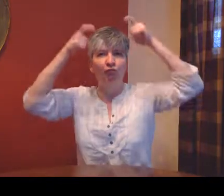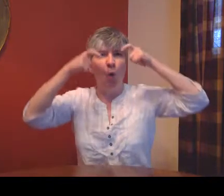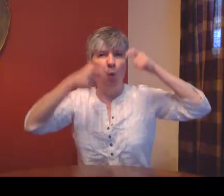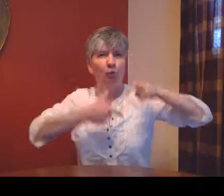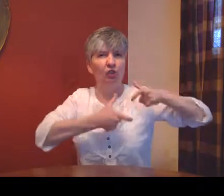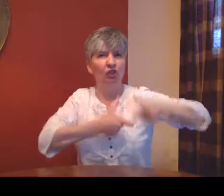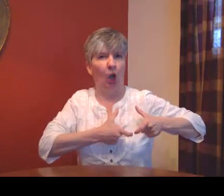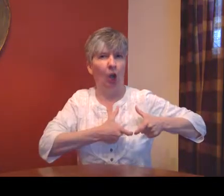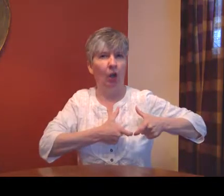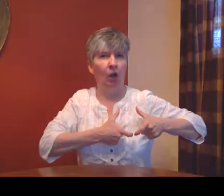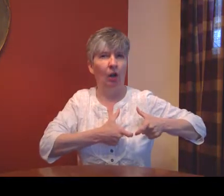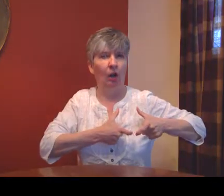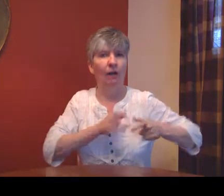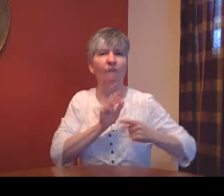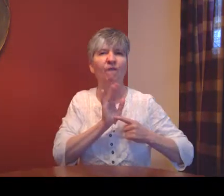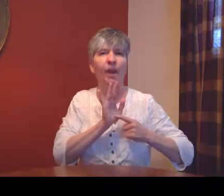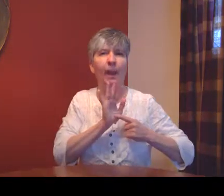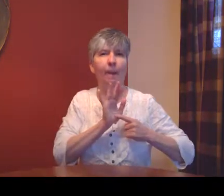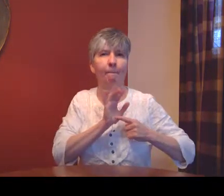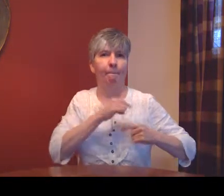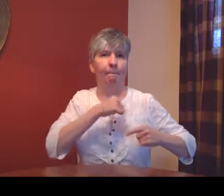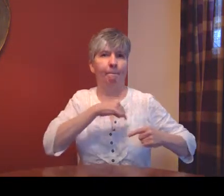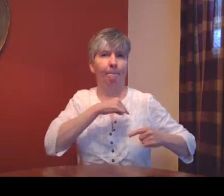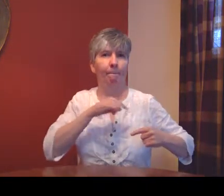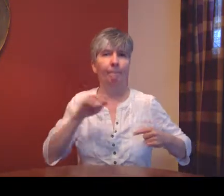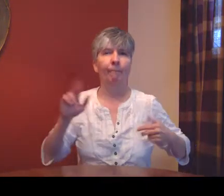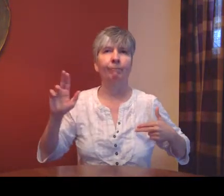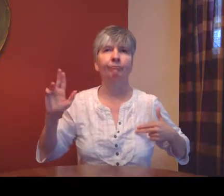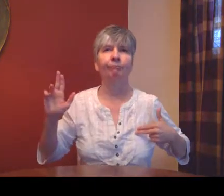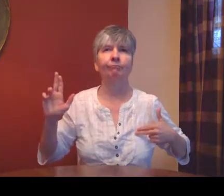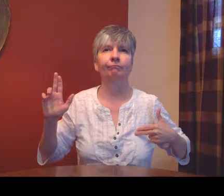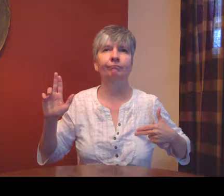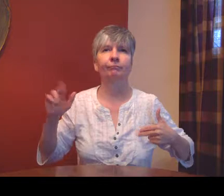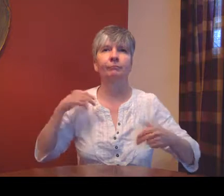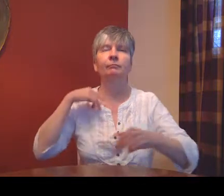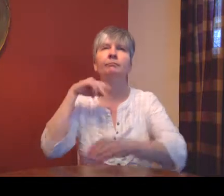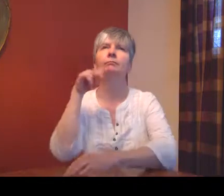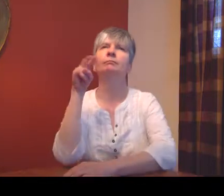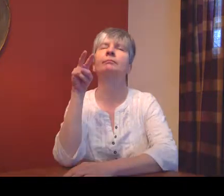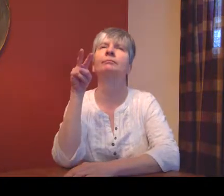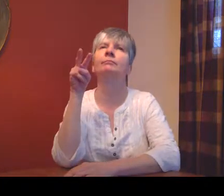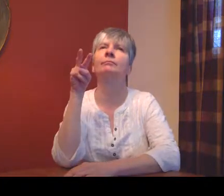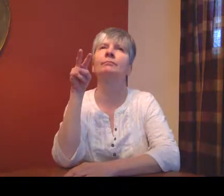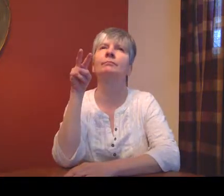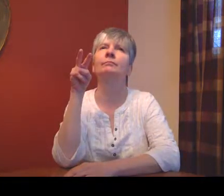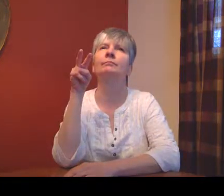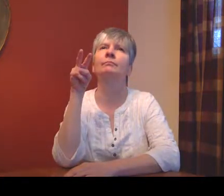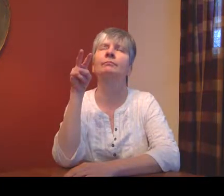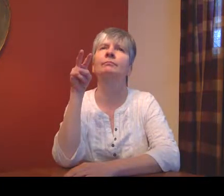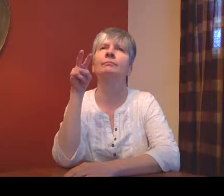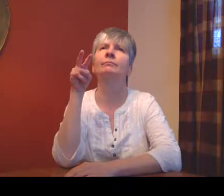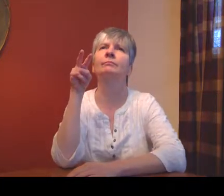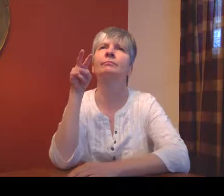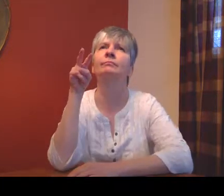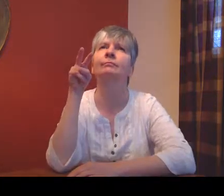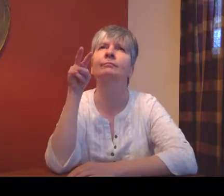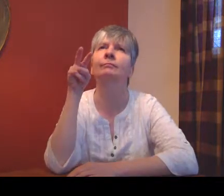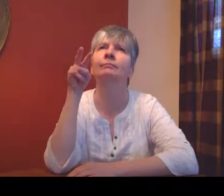On the heart was a crown of thorns and a flame, and I just looked at it. I looked